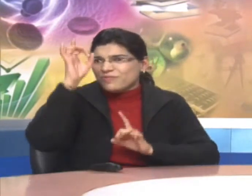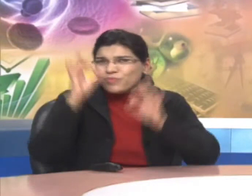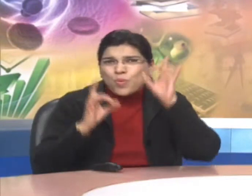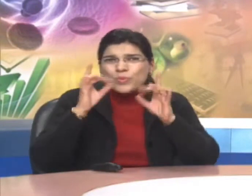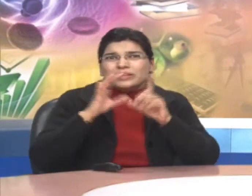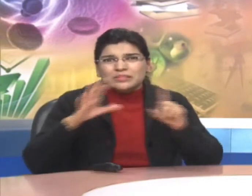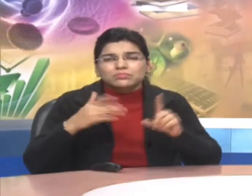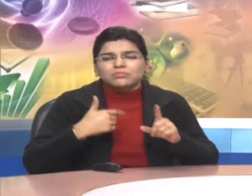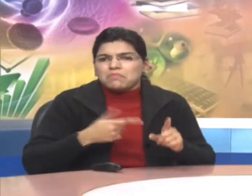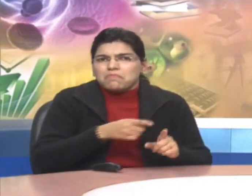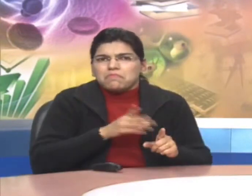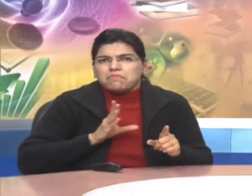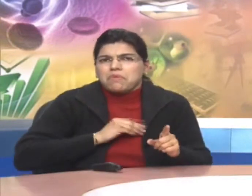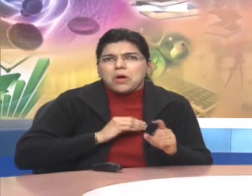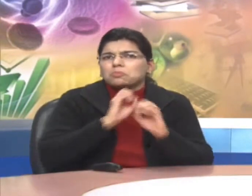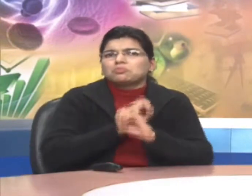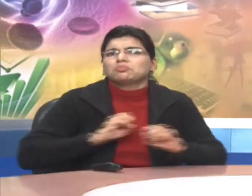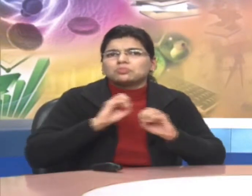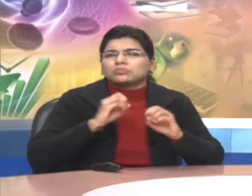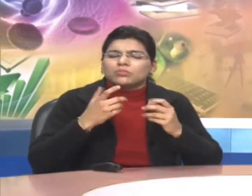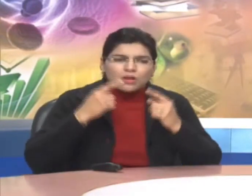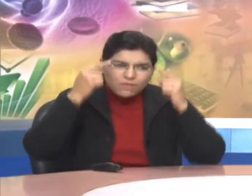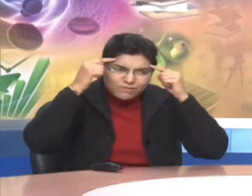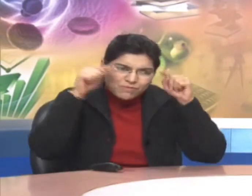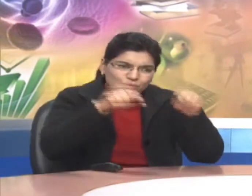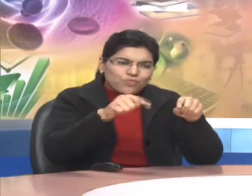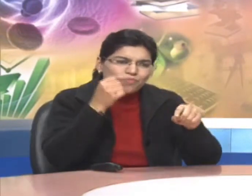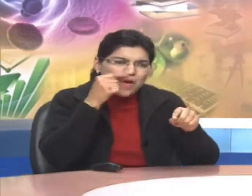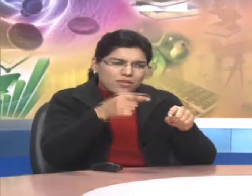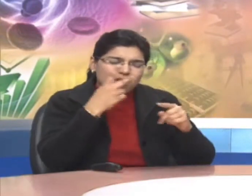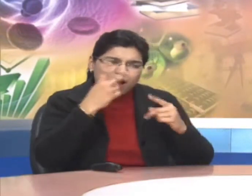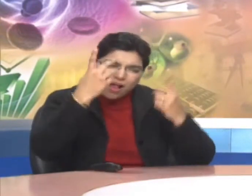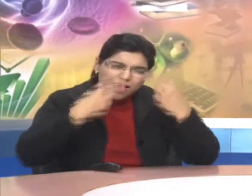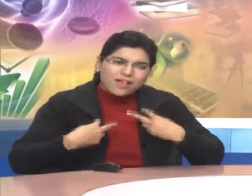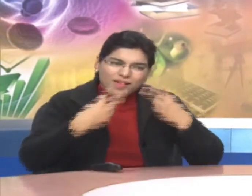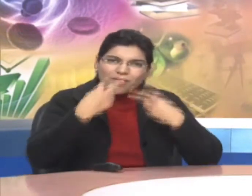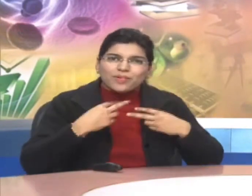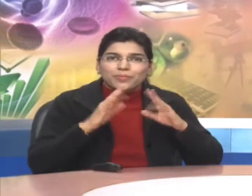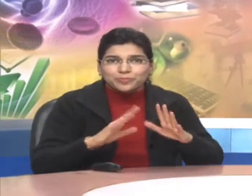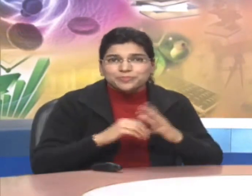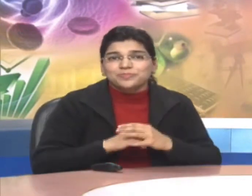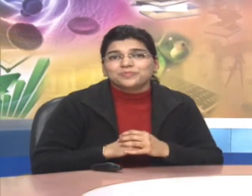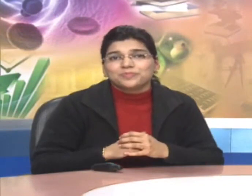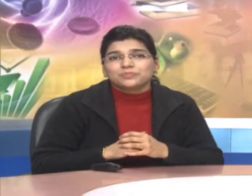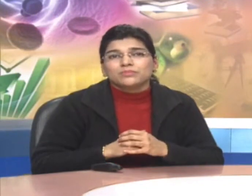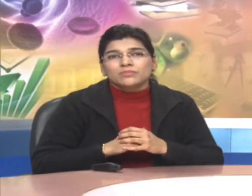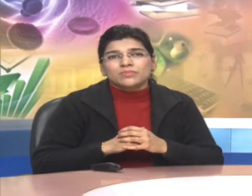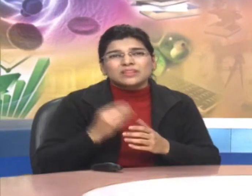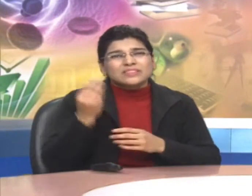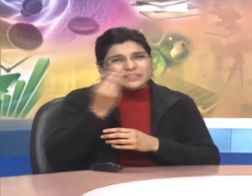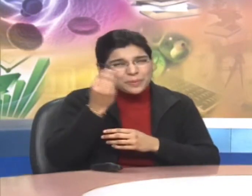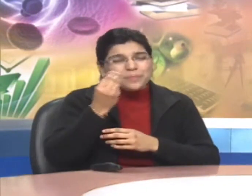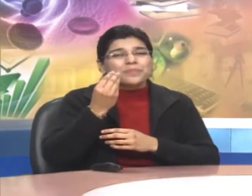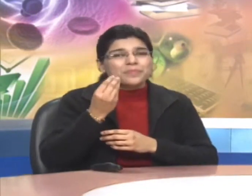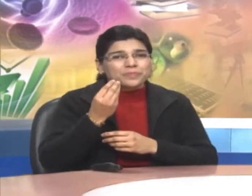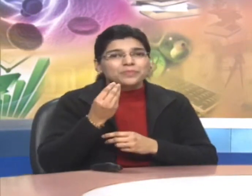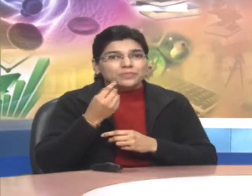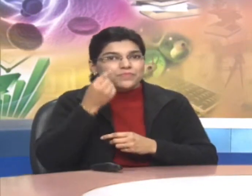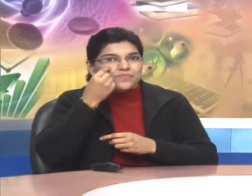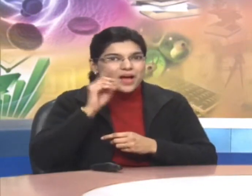hyæns, until the first faint light of dawn brought it the arrival of the